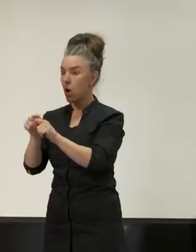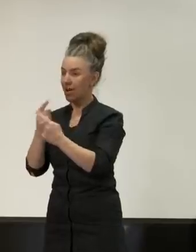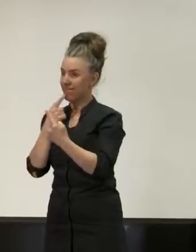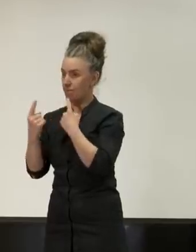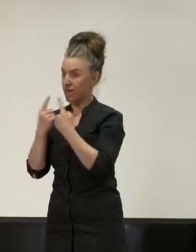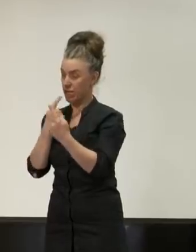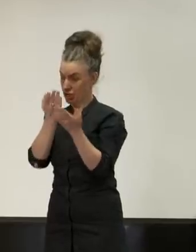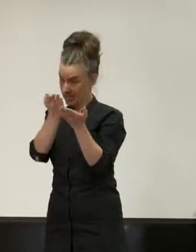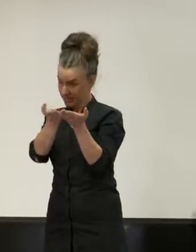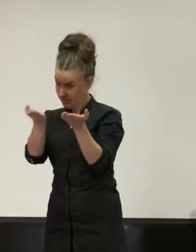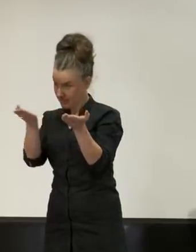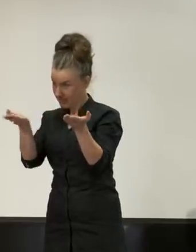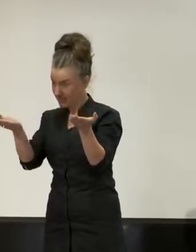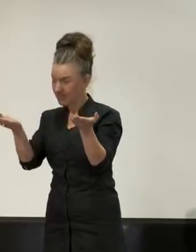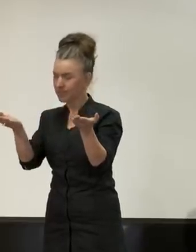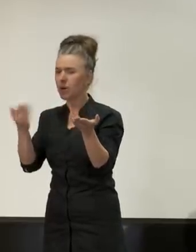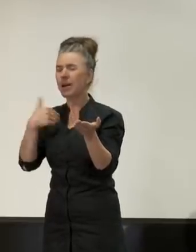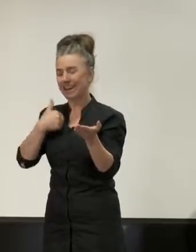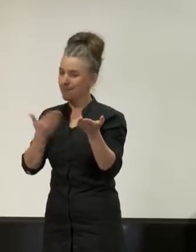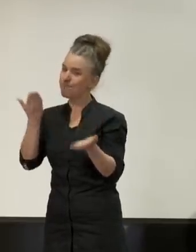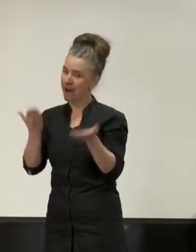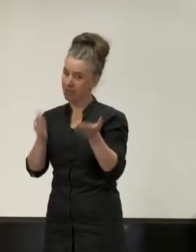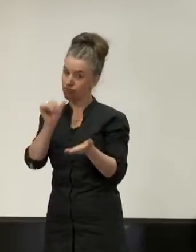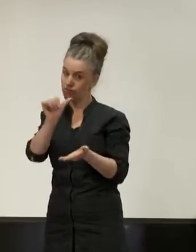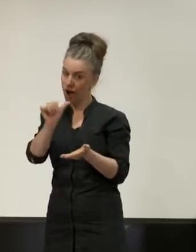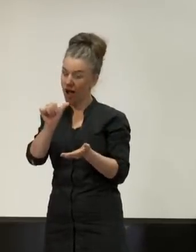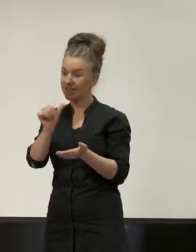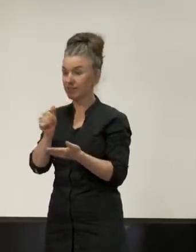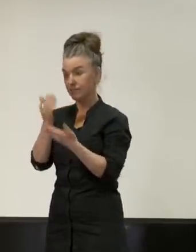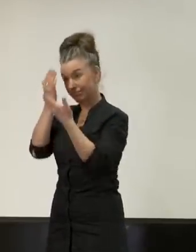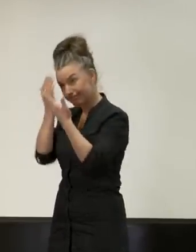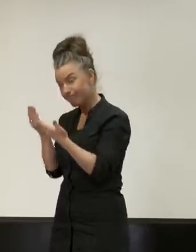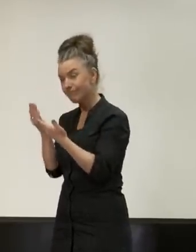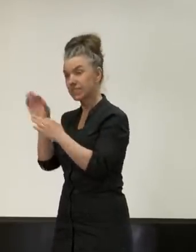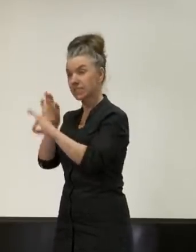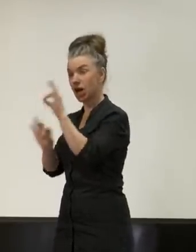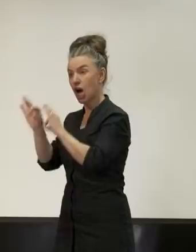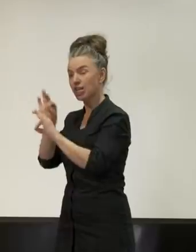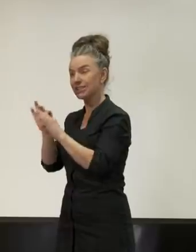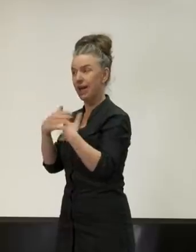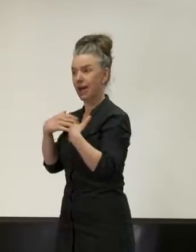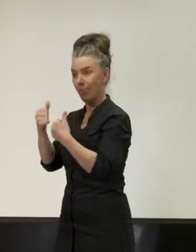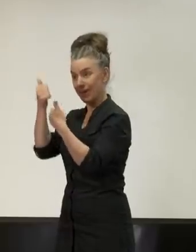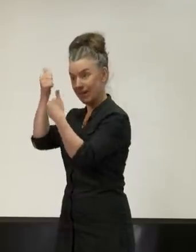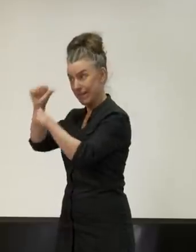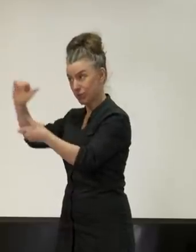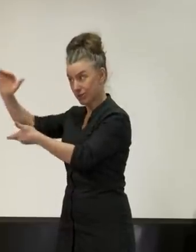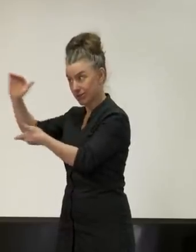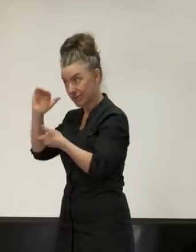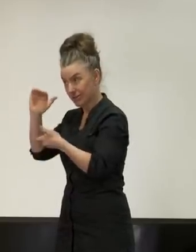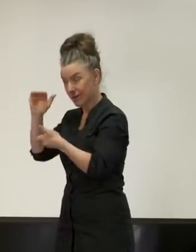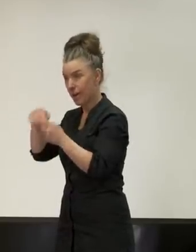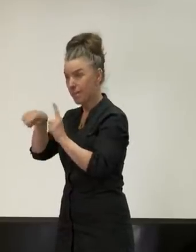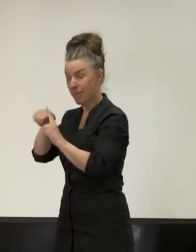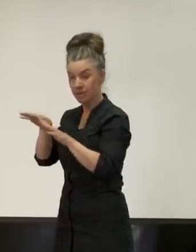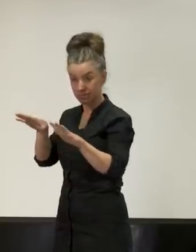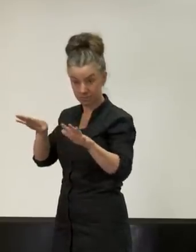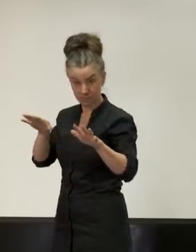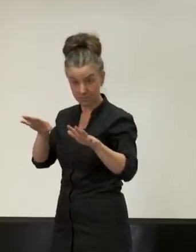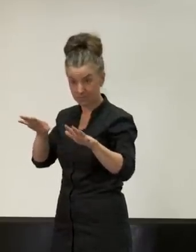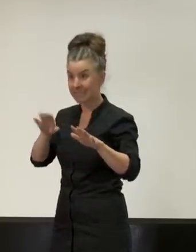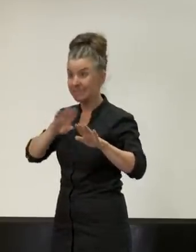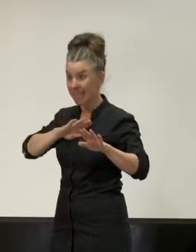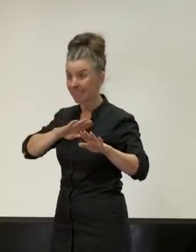will always be taking that balanced approach between listening to the science, but also making sure that when we are safe to do so, we open